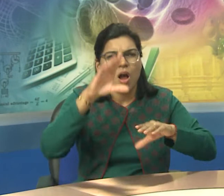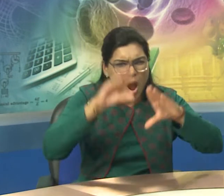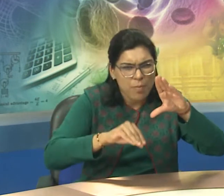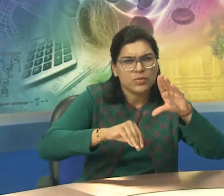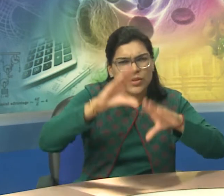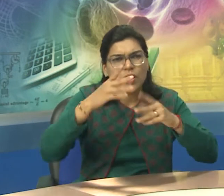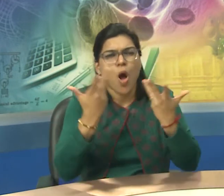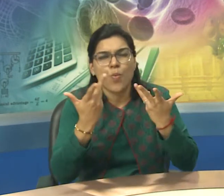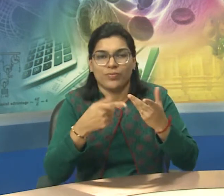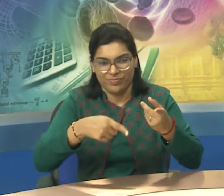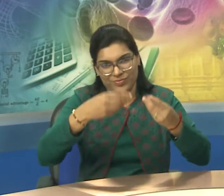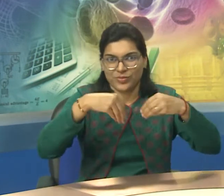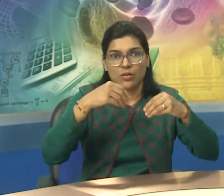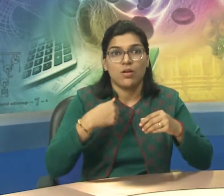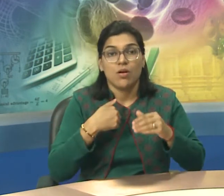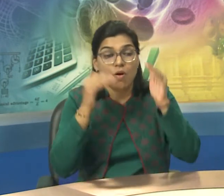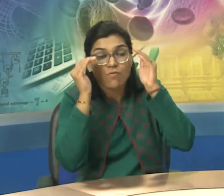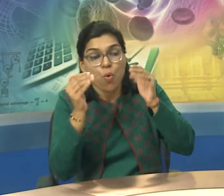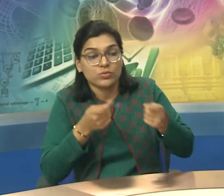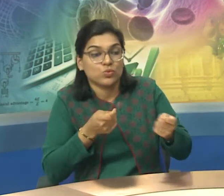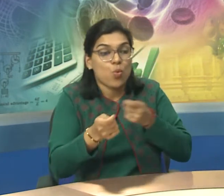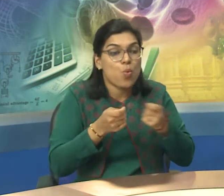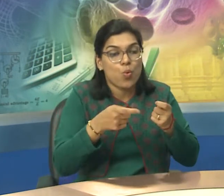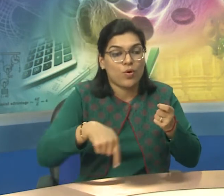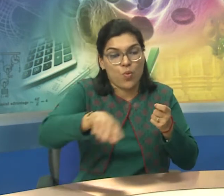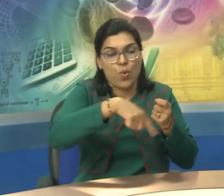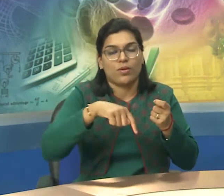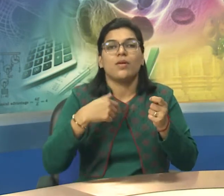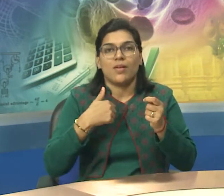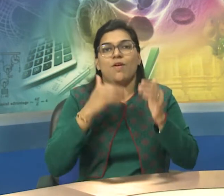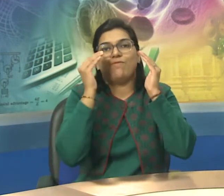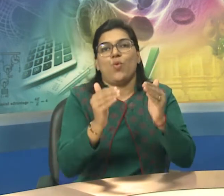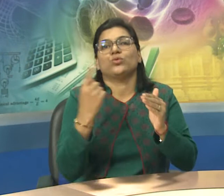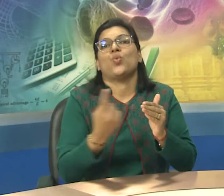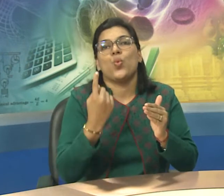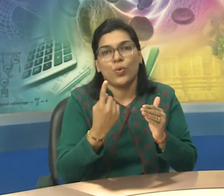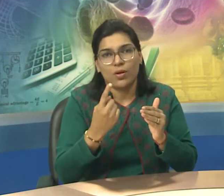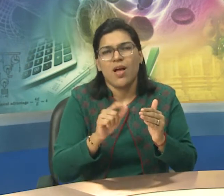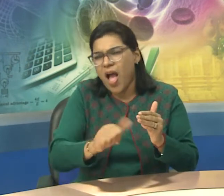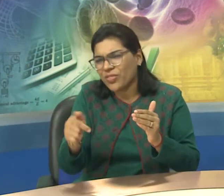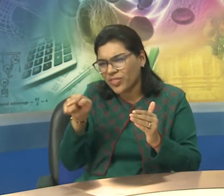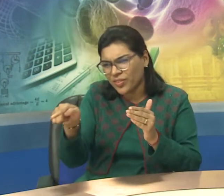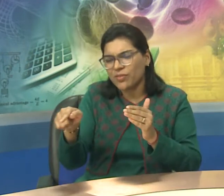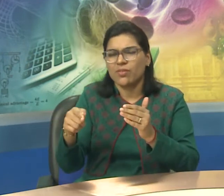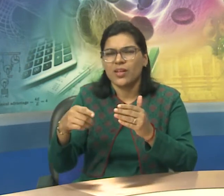toward activities which serve the core needs of